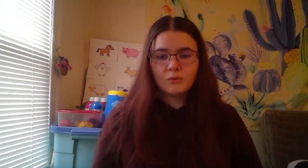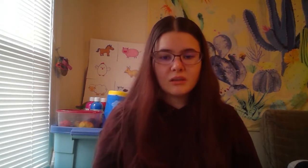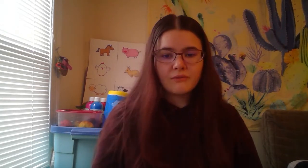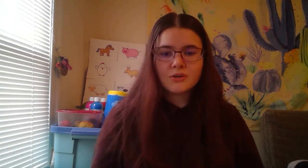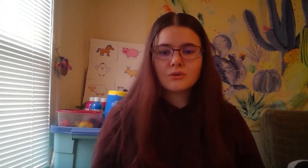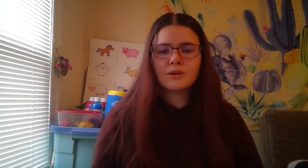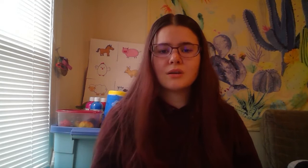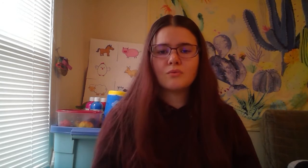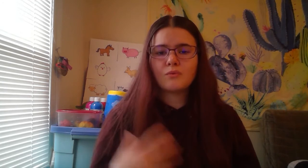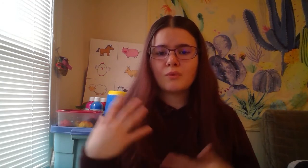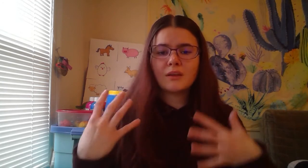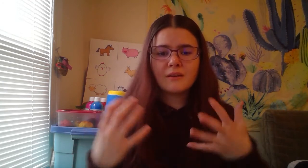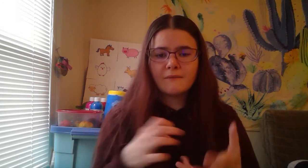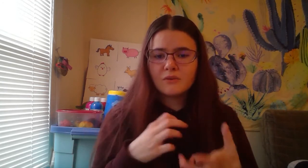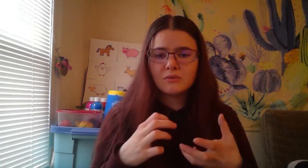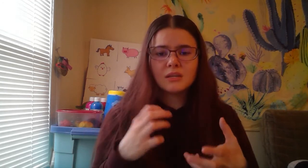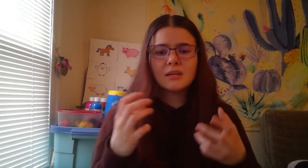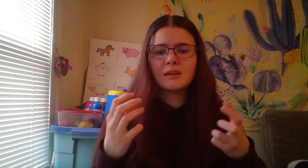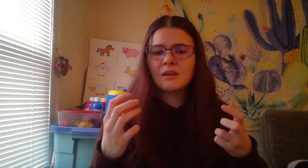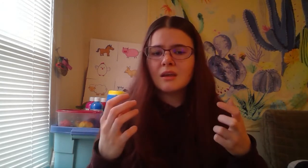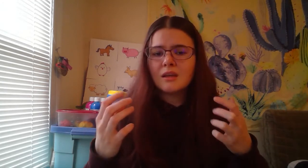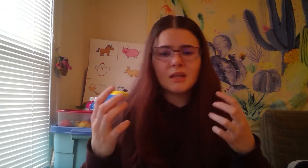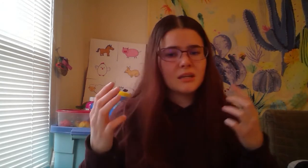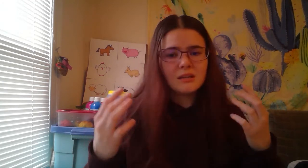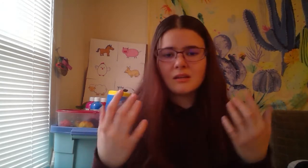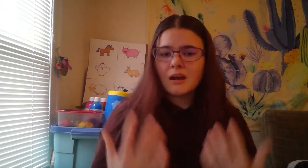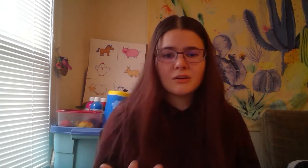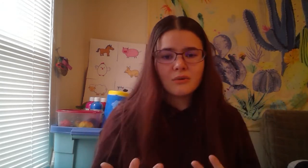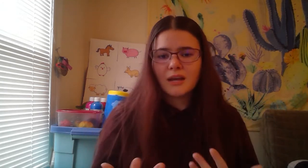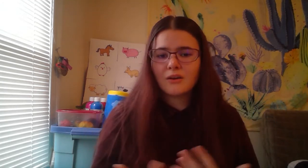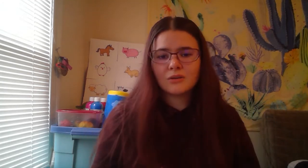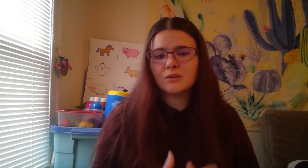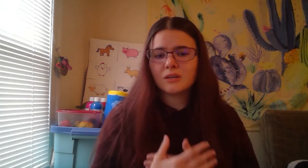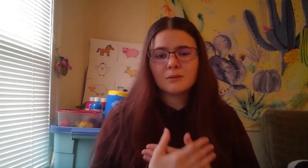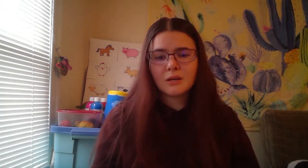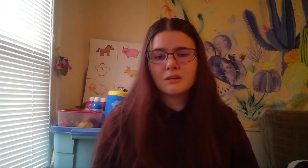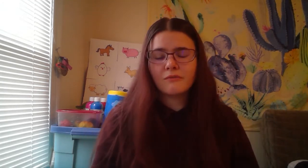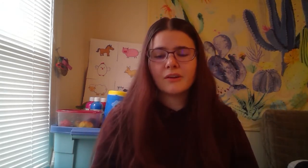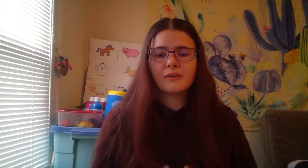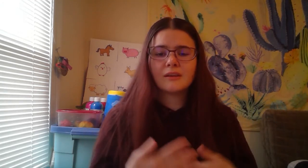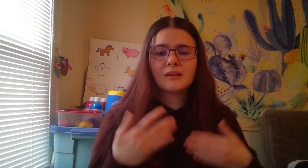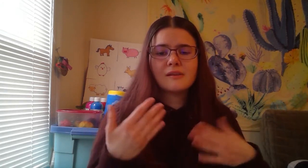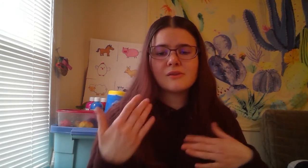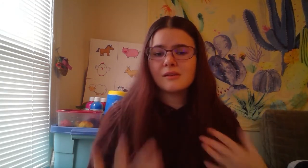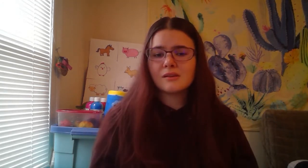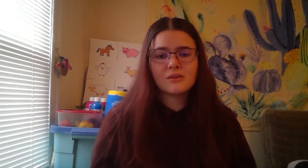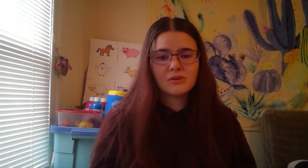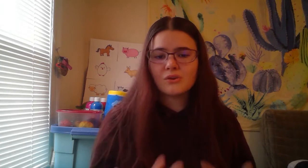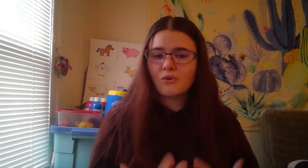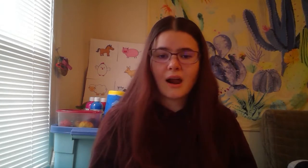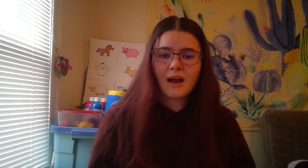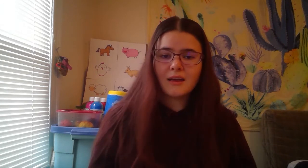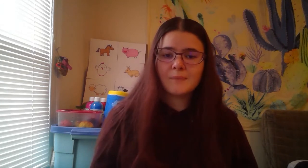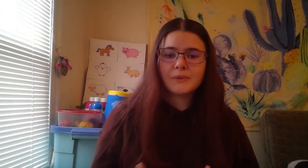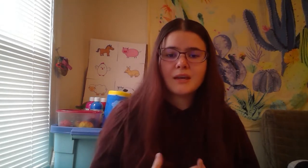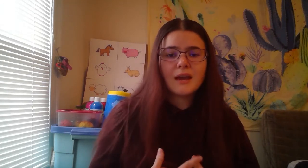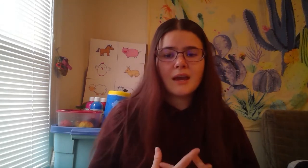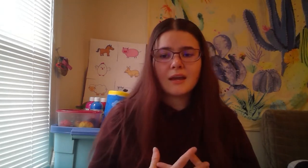really frustrating and confusing, not knowing how to express their feelings other than to just cry.